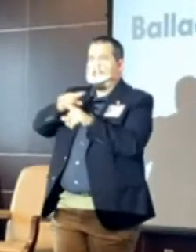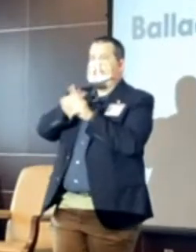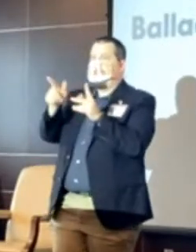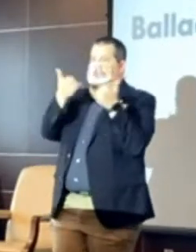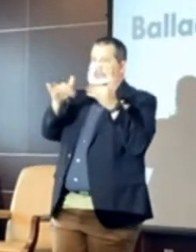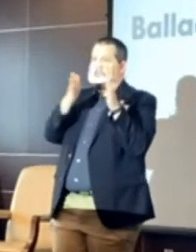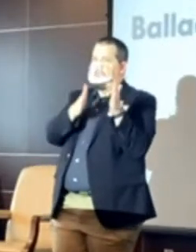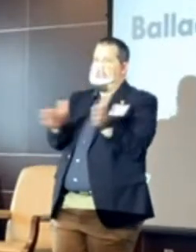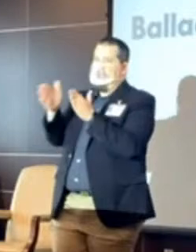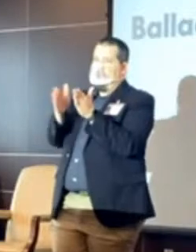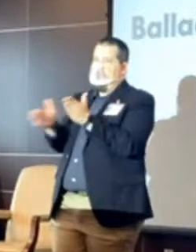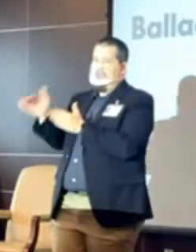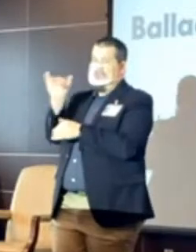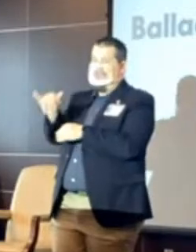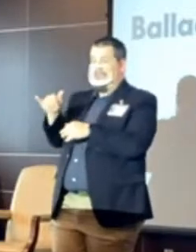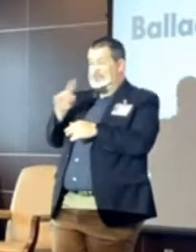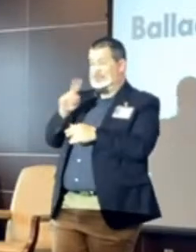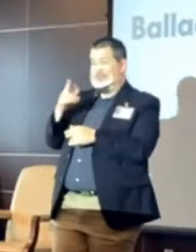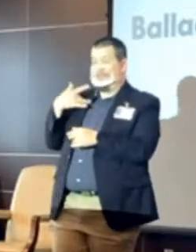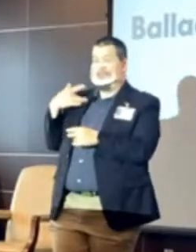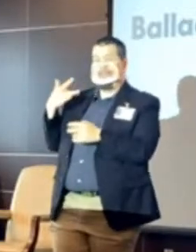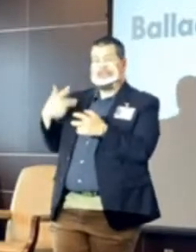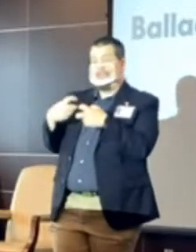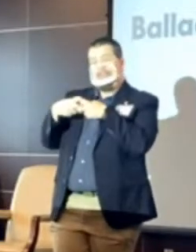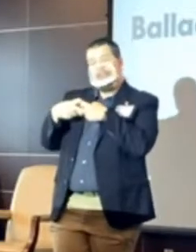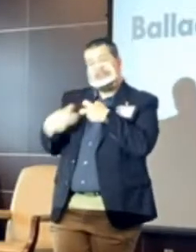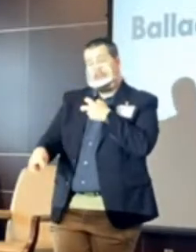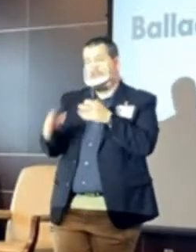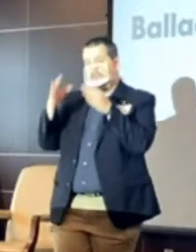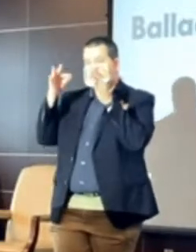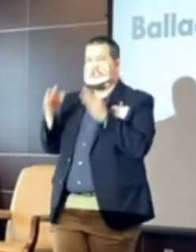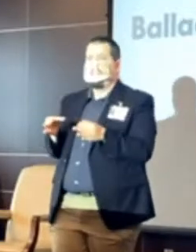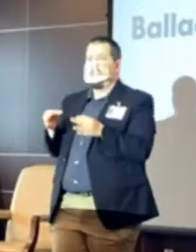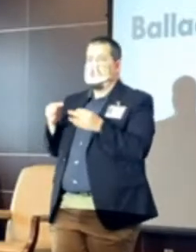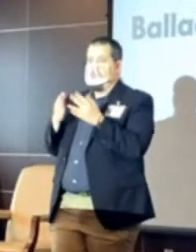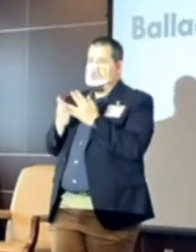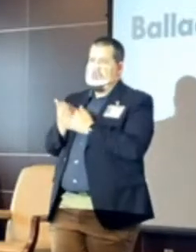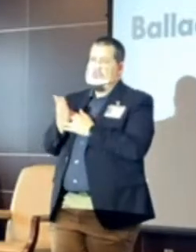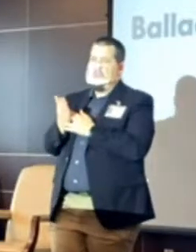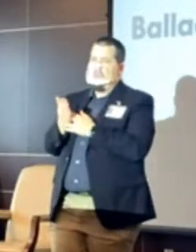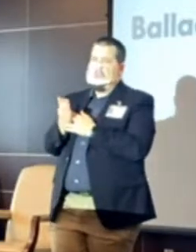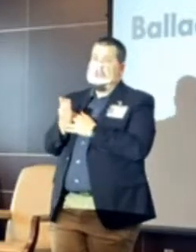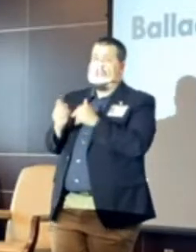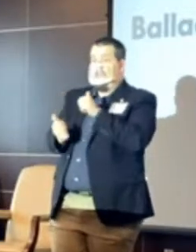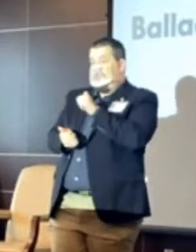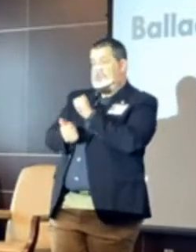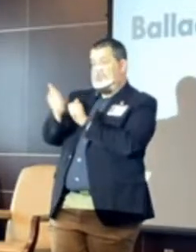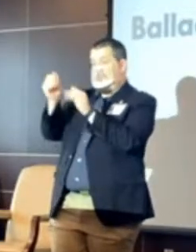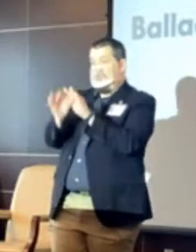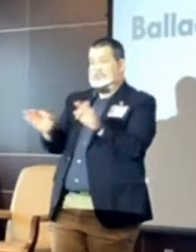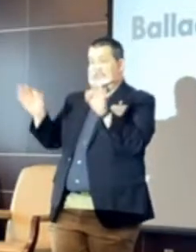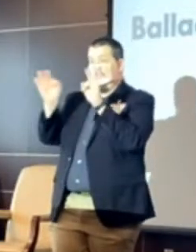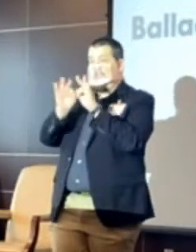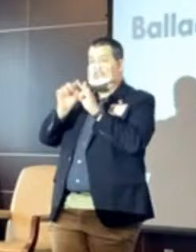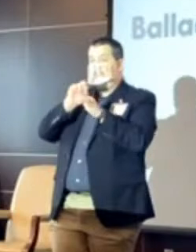to plan for that. And these are very, very difficult decisions as we work through it. Most importantly, I think we really want to focus on the children